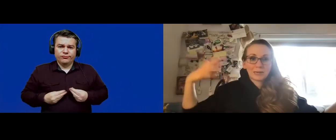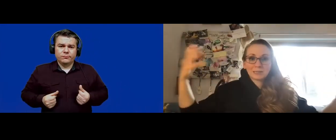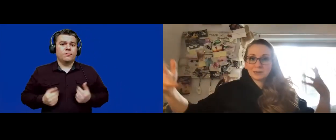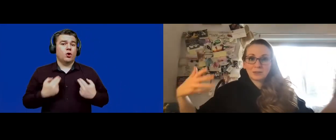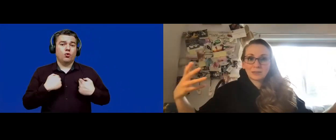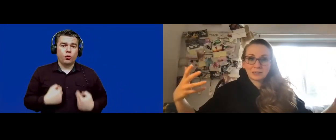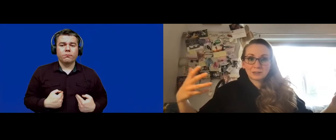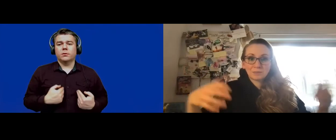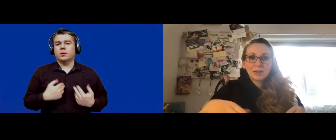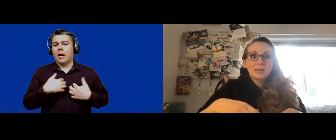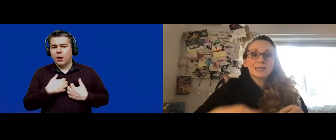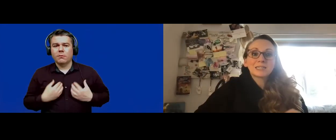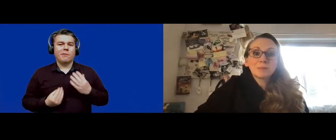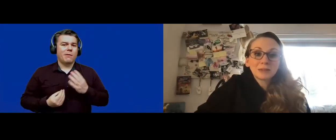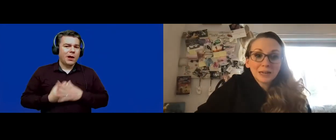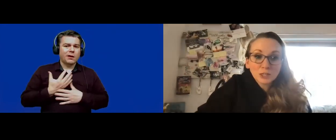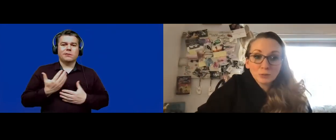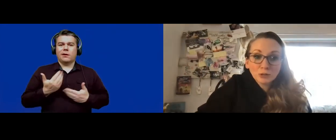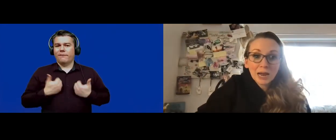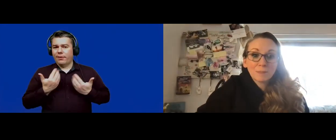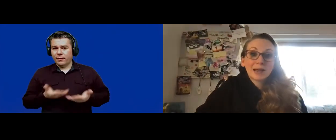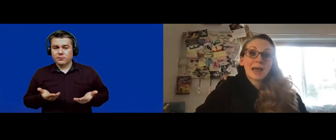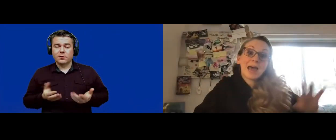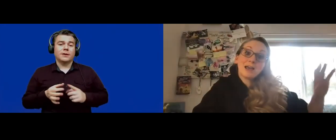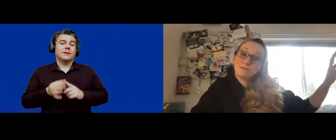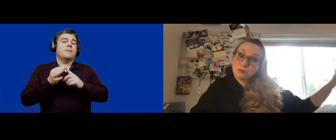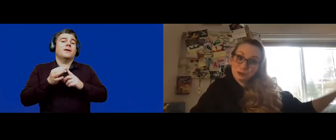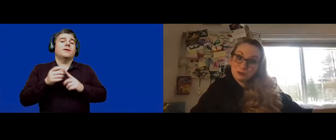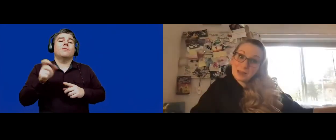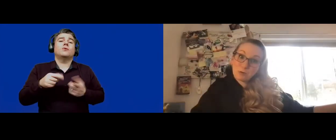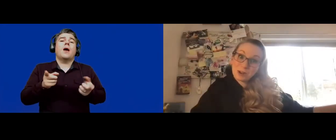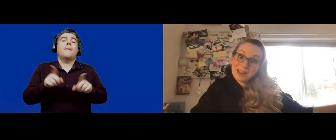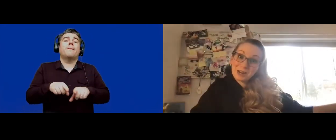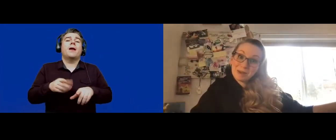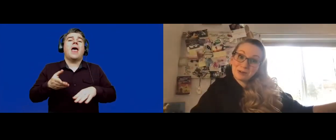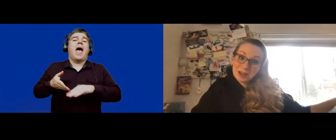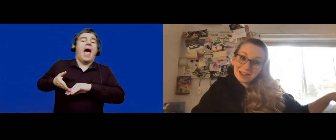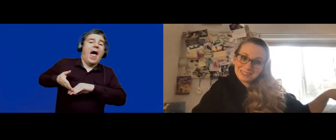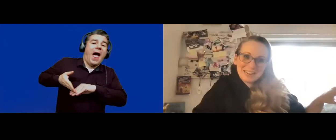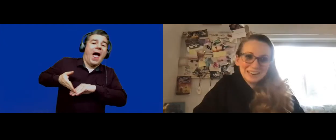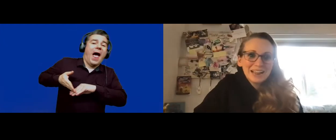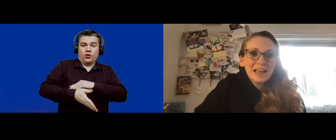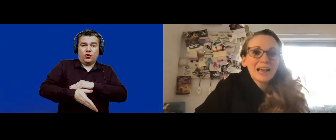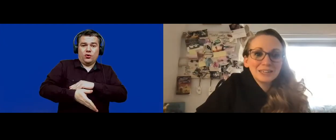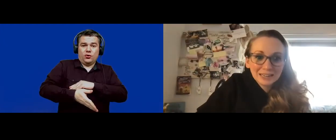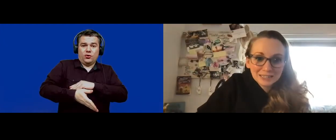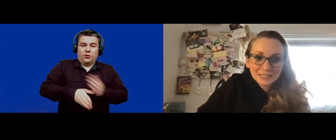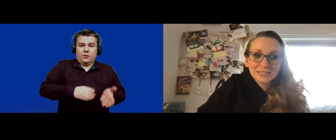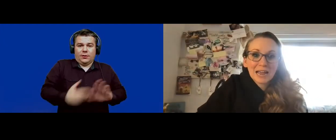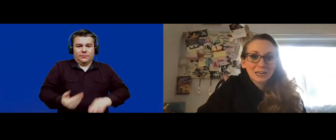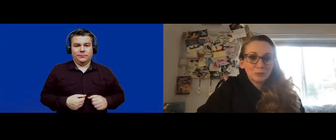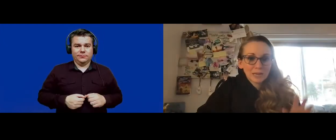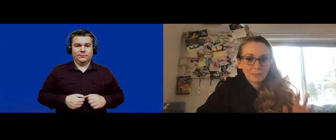animals, plants, living things. Except that's supposed to happen after that organic matter dies. And yes,